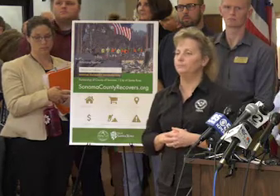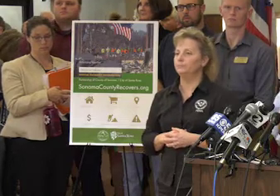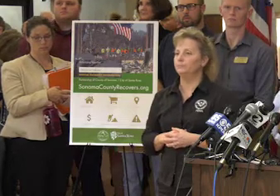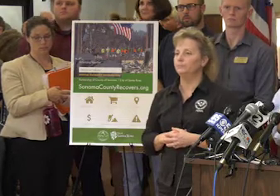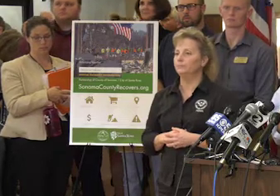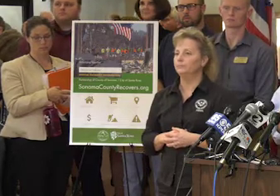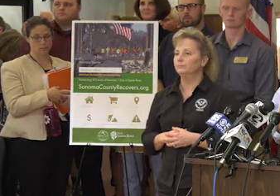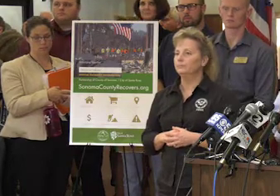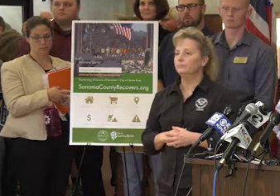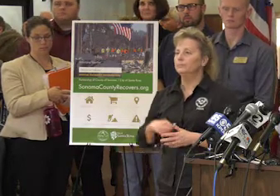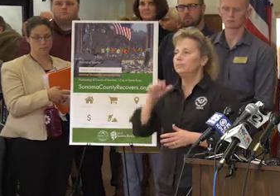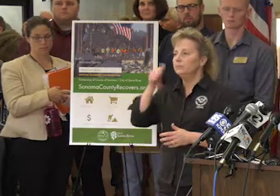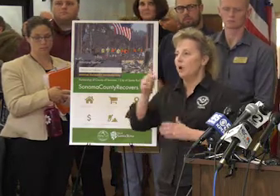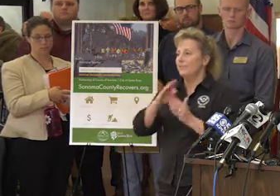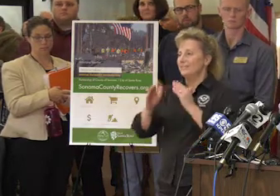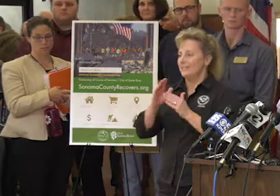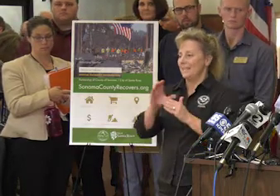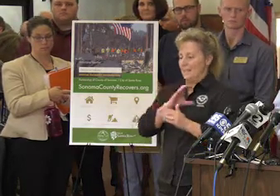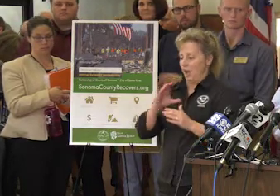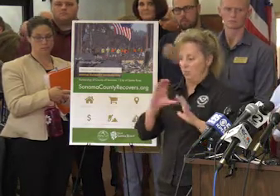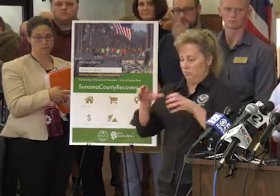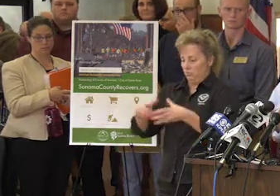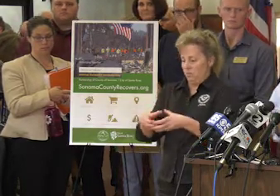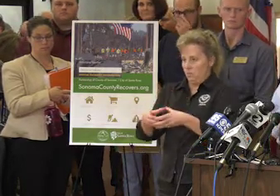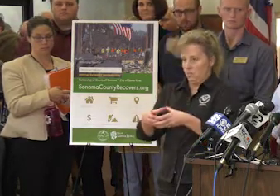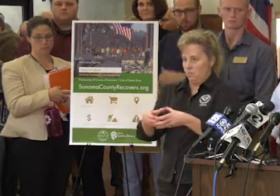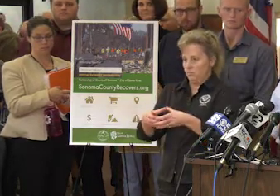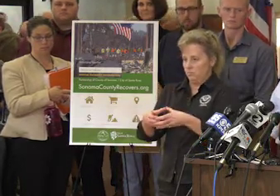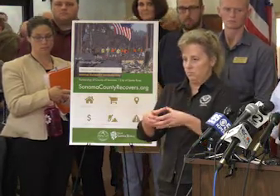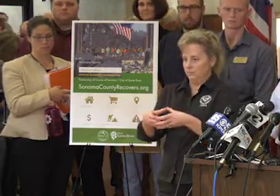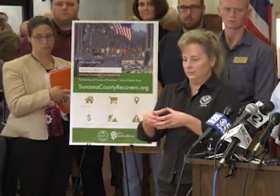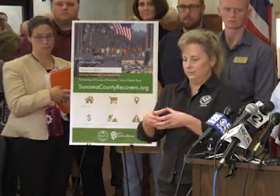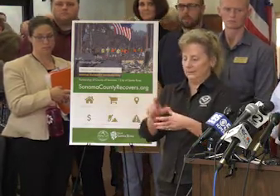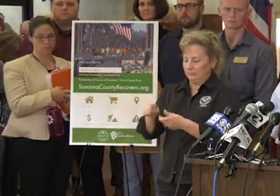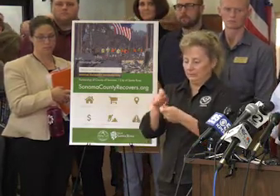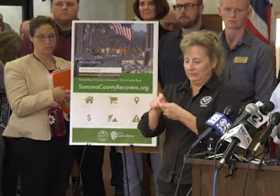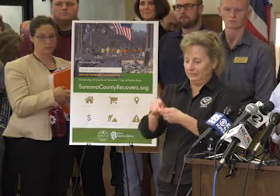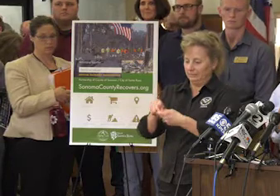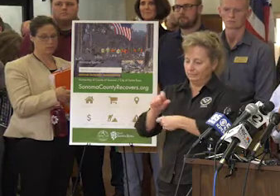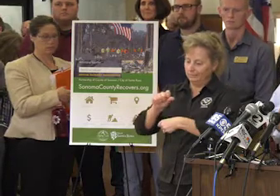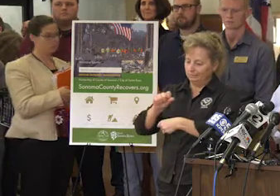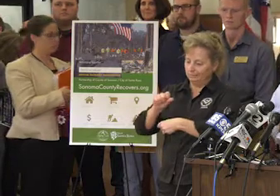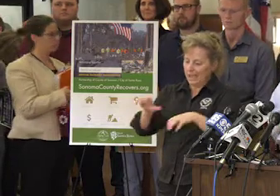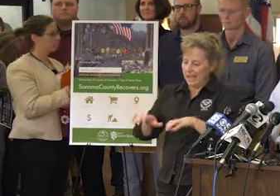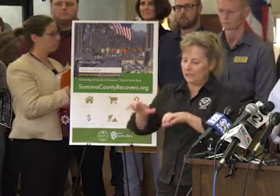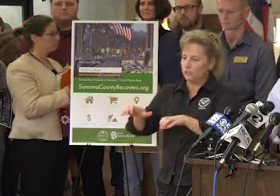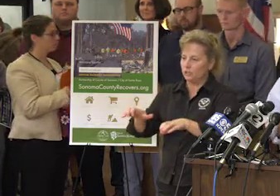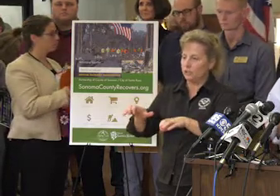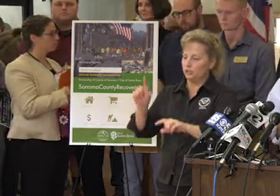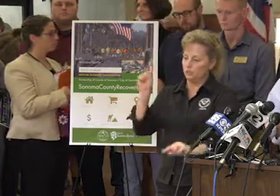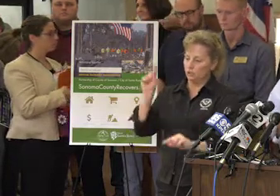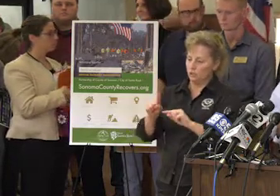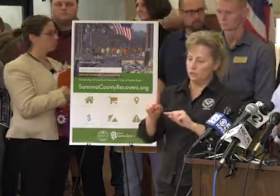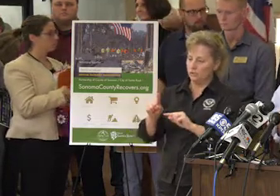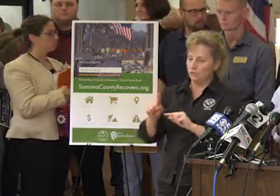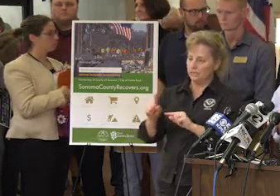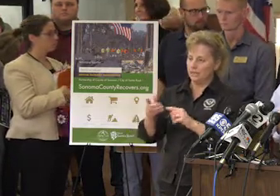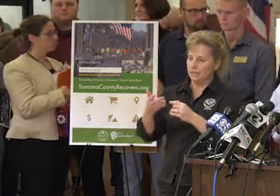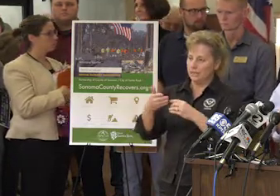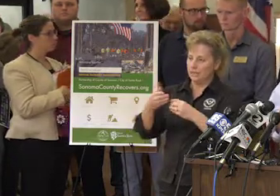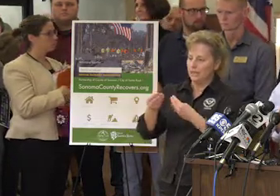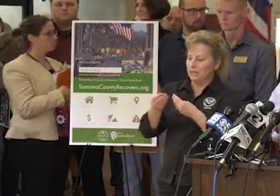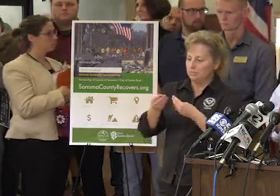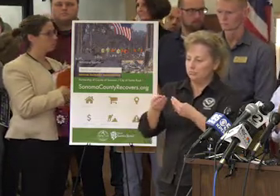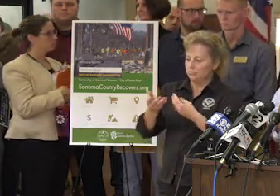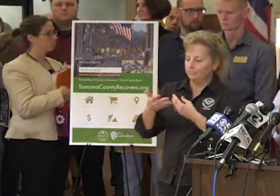Tomorrow, the City Council is going to take some specific actions to reduce and streamline regulations that will